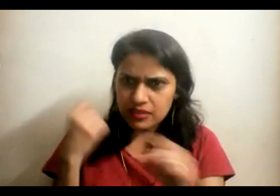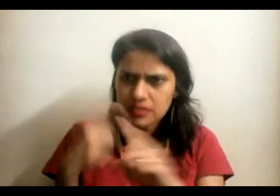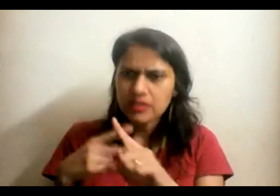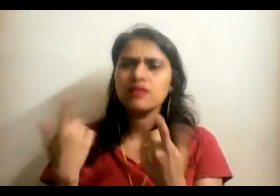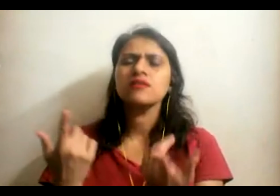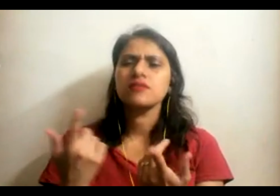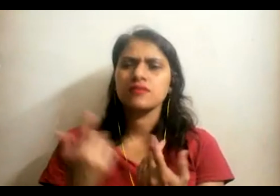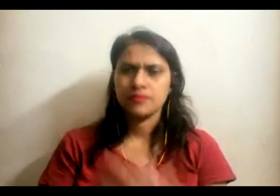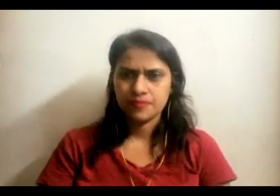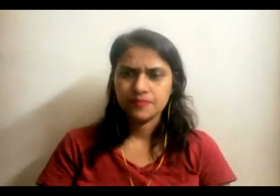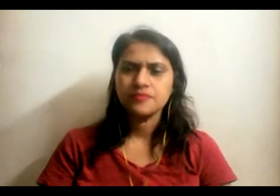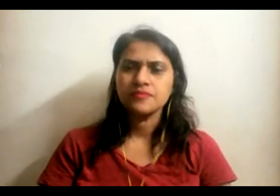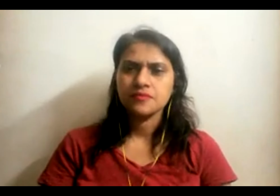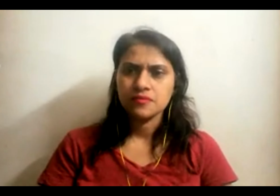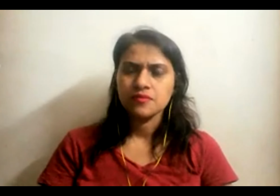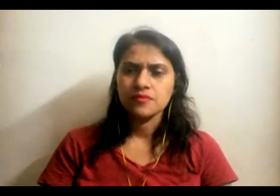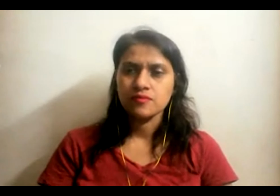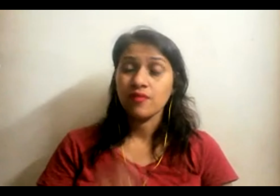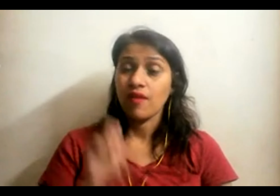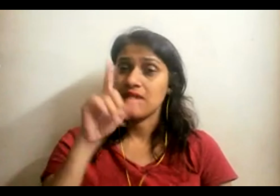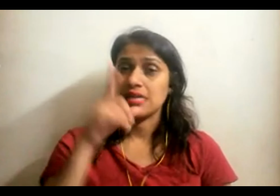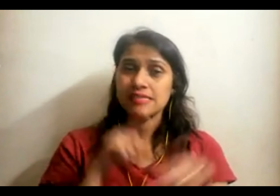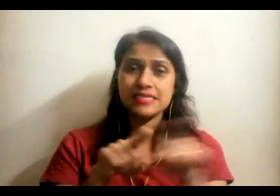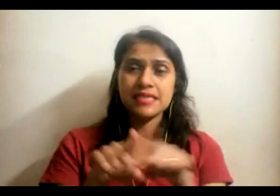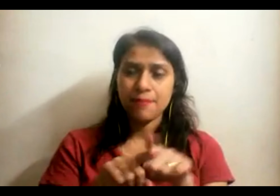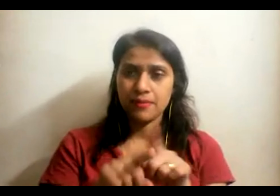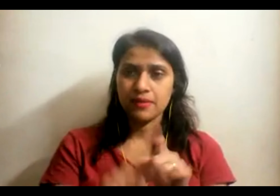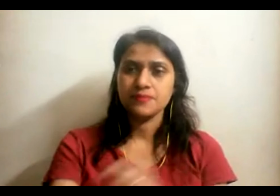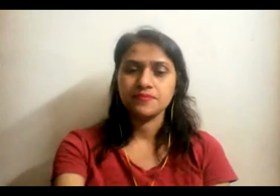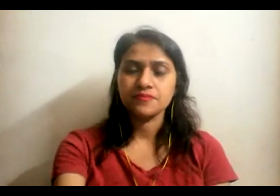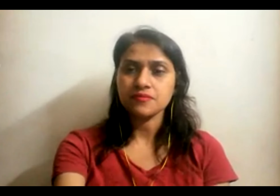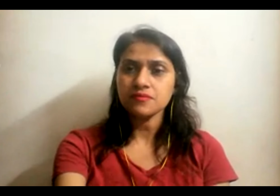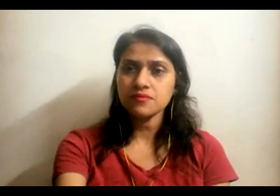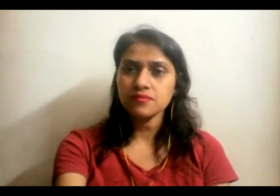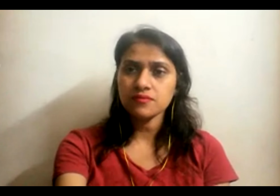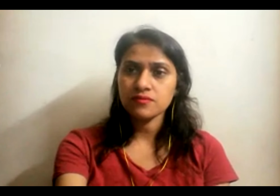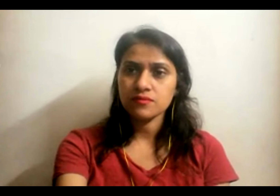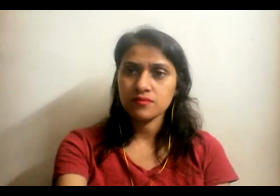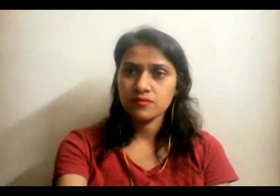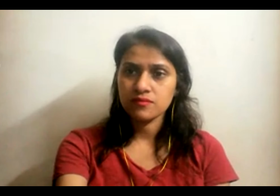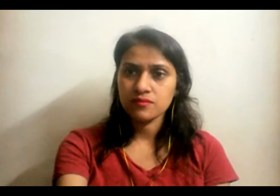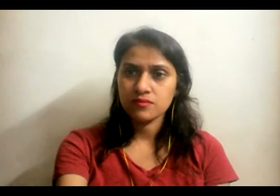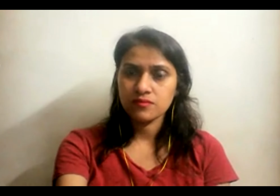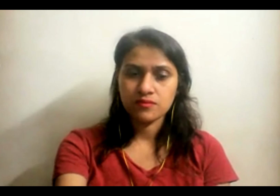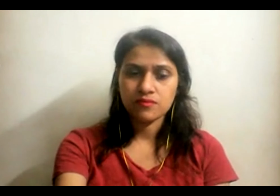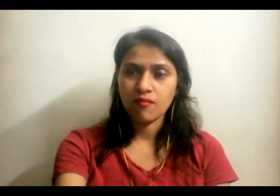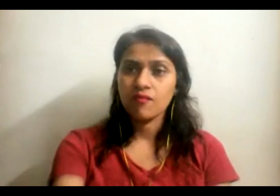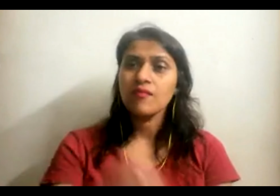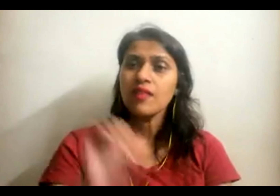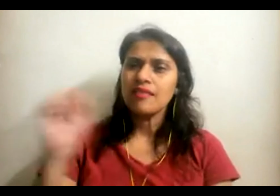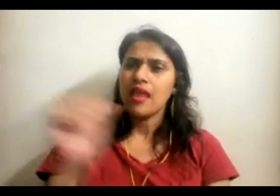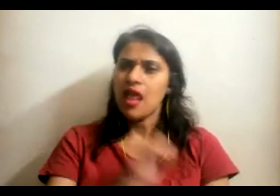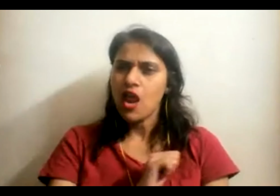said, like in the first example, and you see how those things have affected their attitudes,